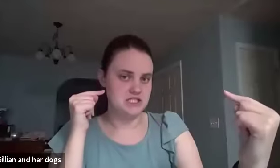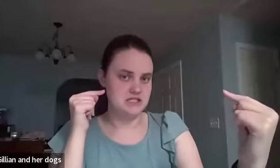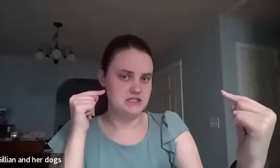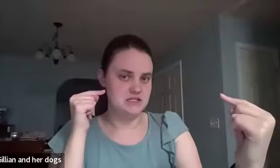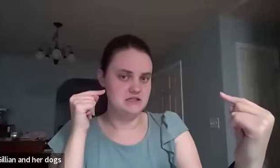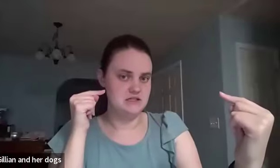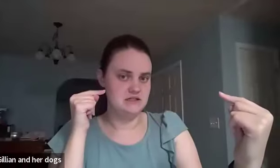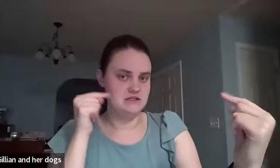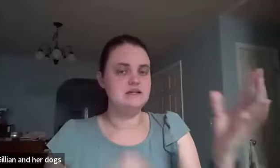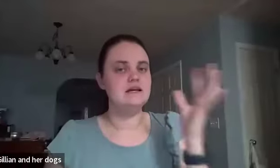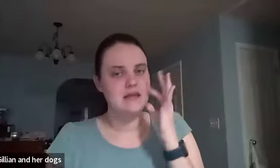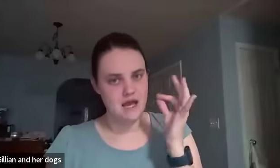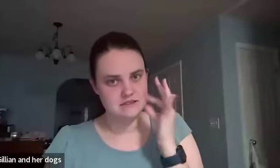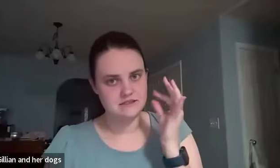allergic, cats.